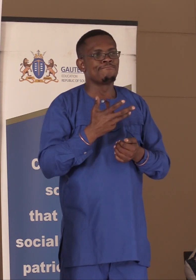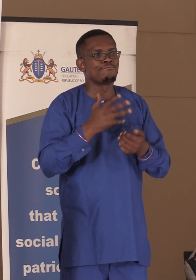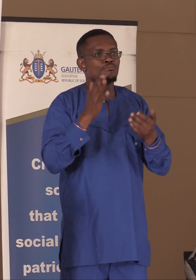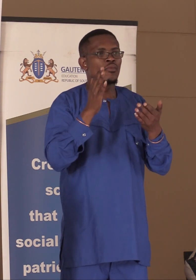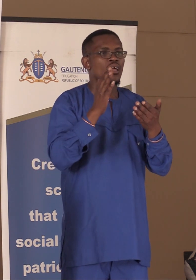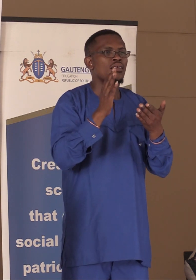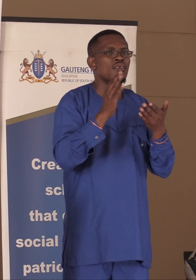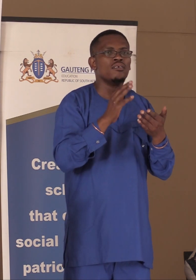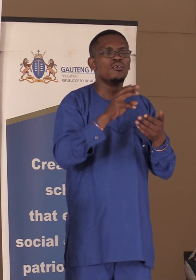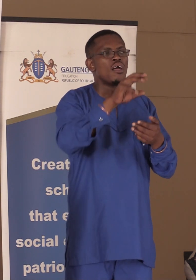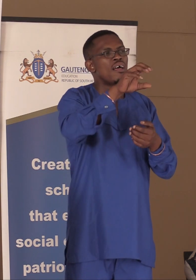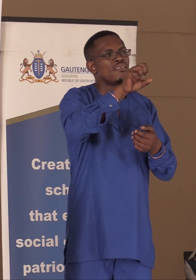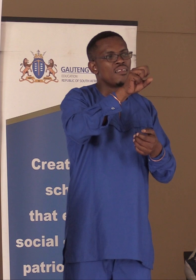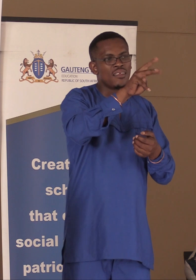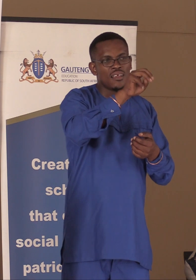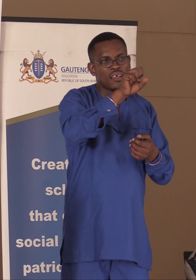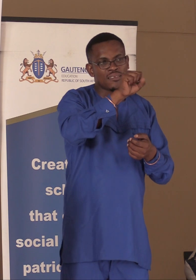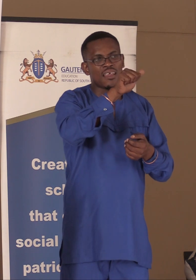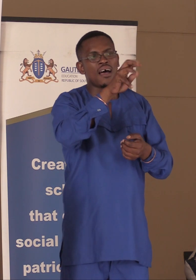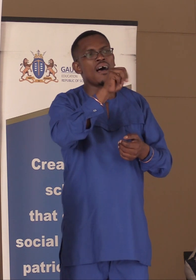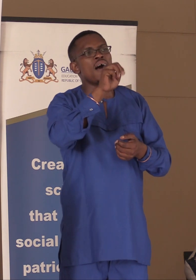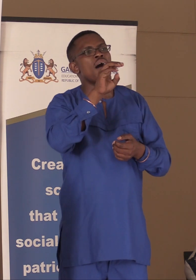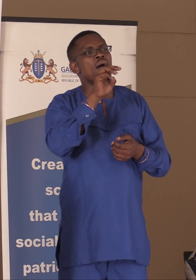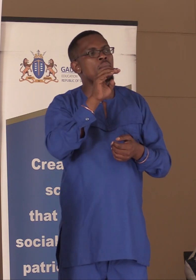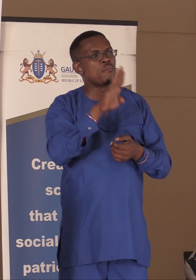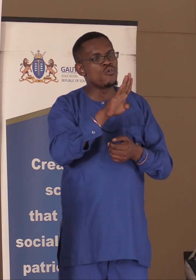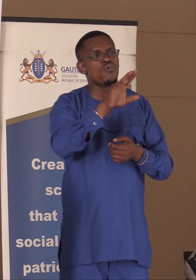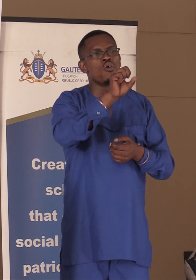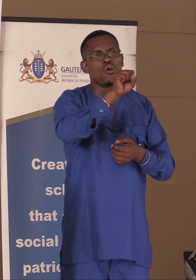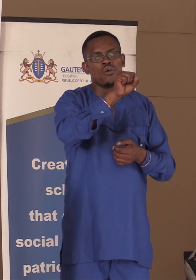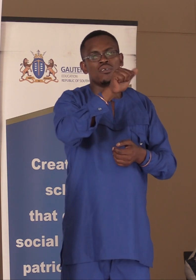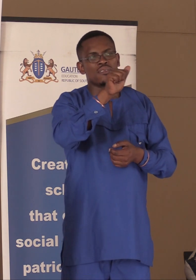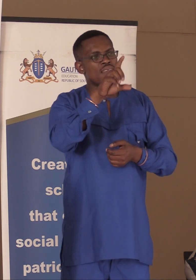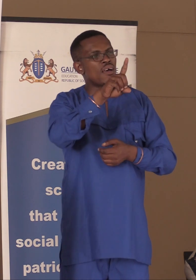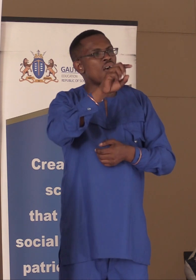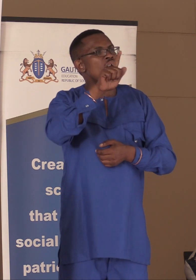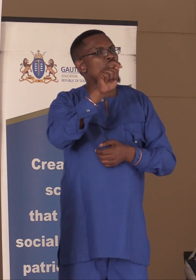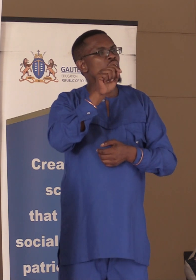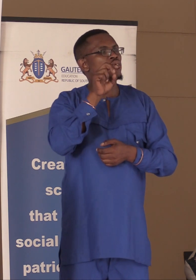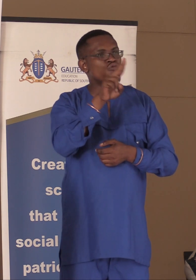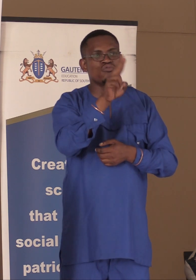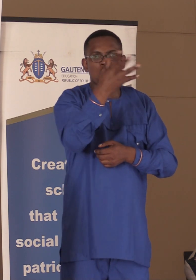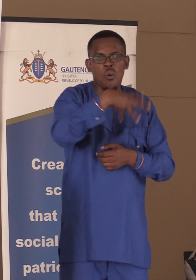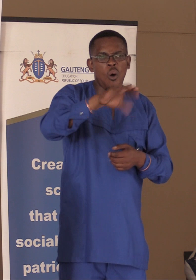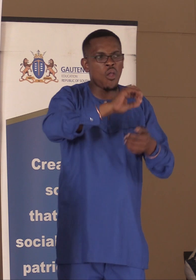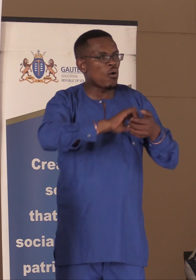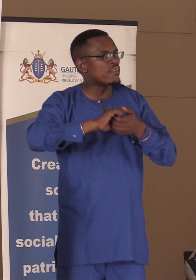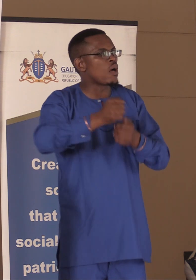SAMU, SATU, all organizations that are here, Kerata Huli